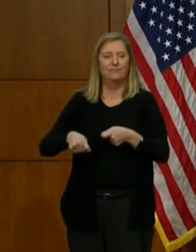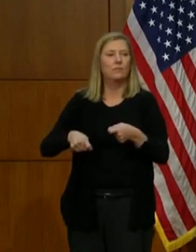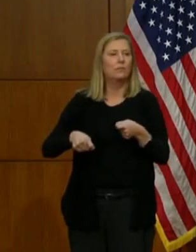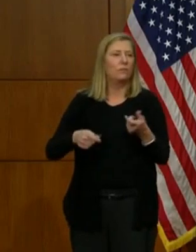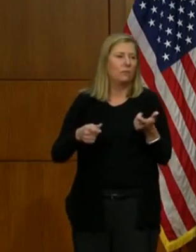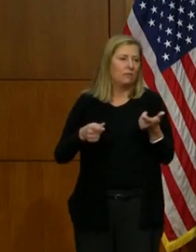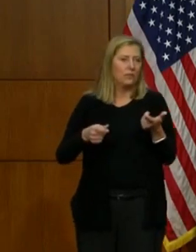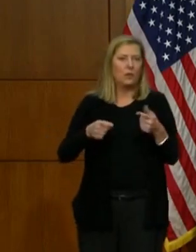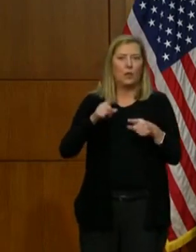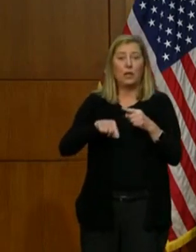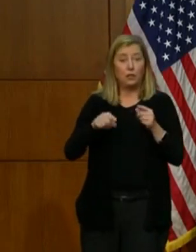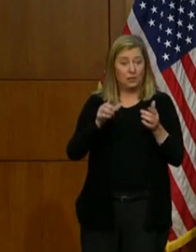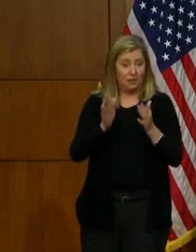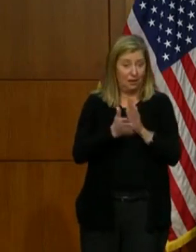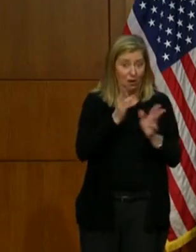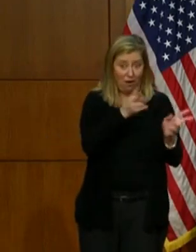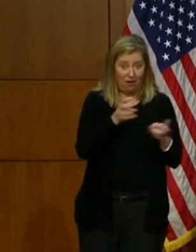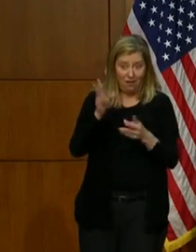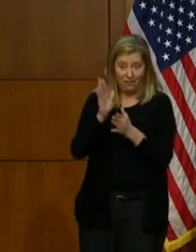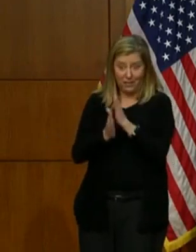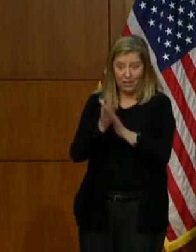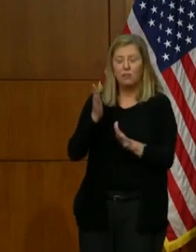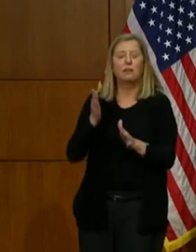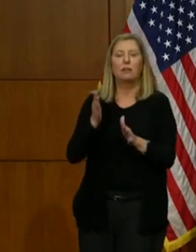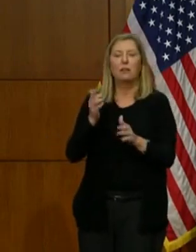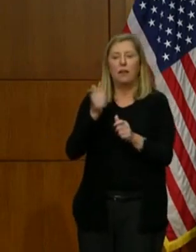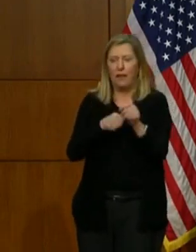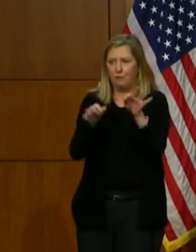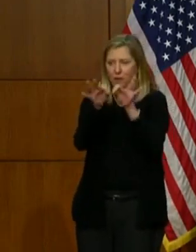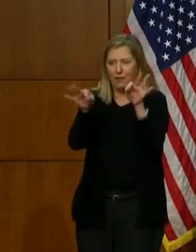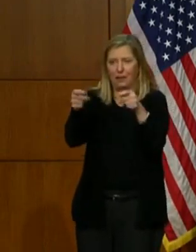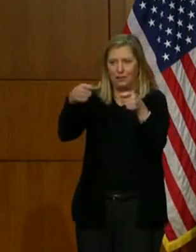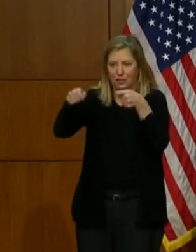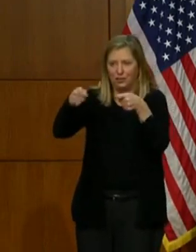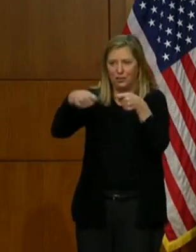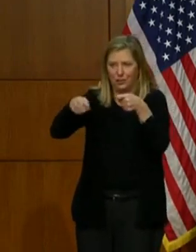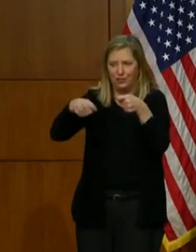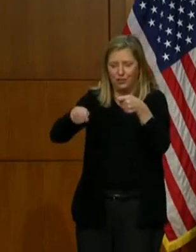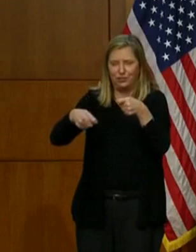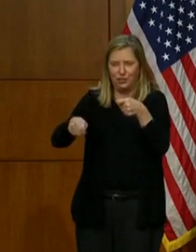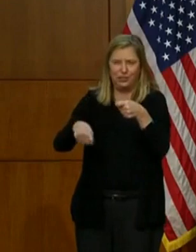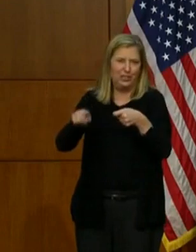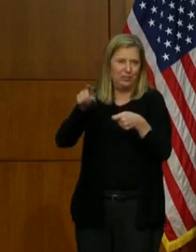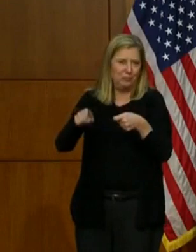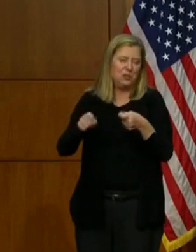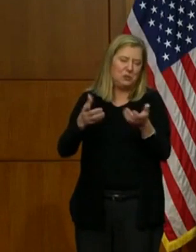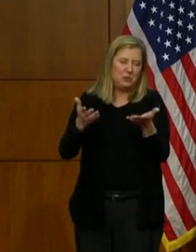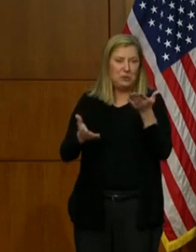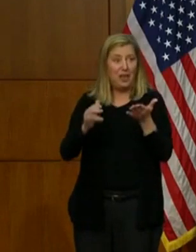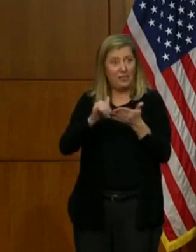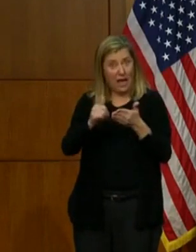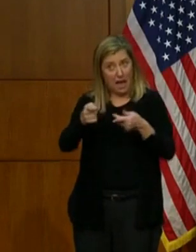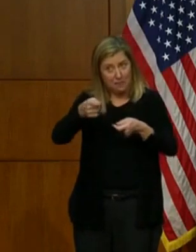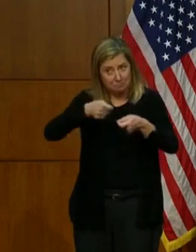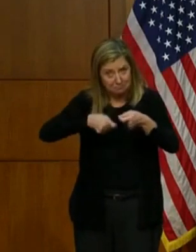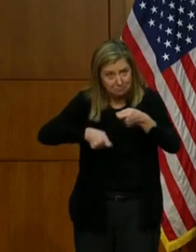just upload it. You have to change every single line and put things in, and that will take